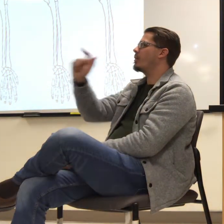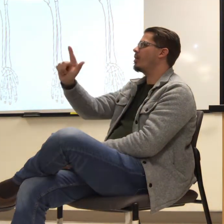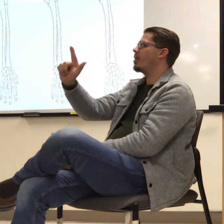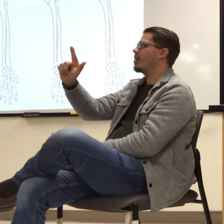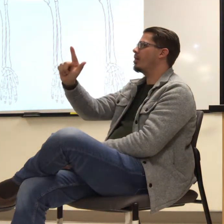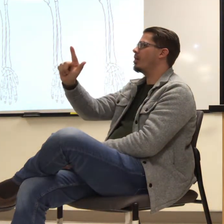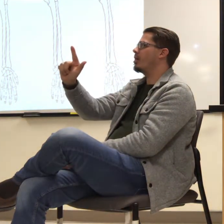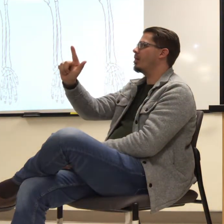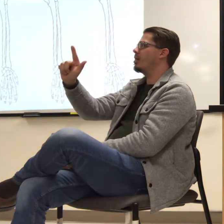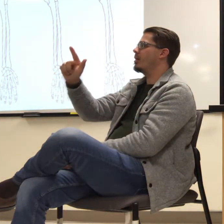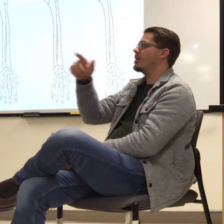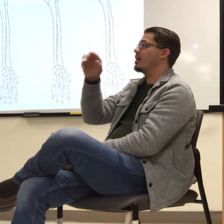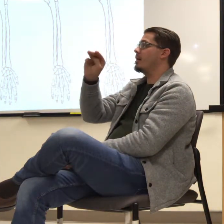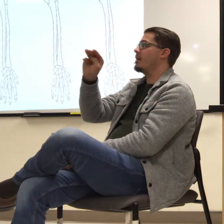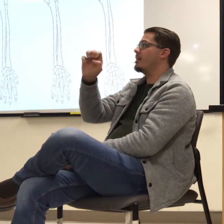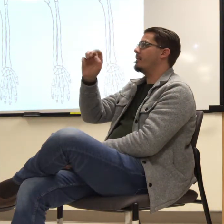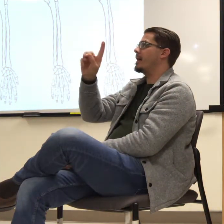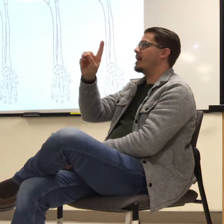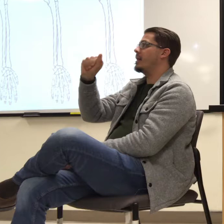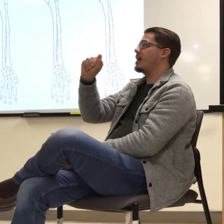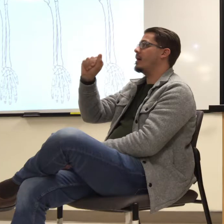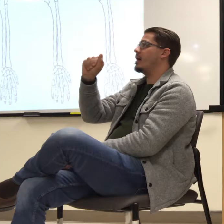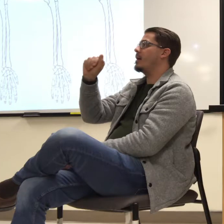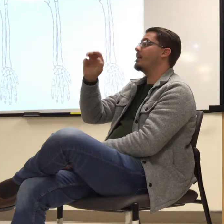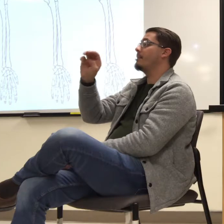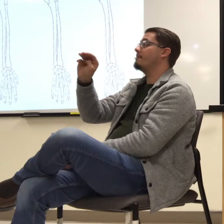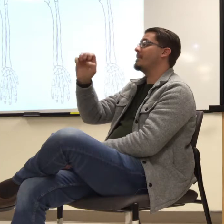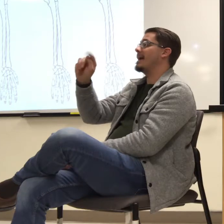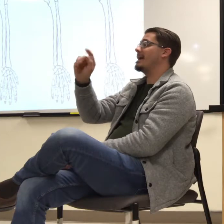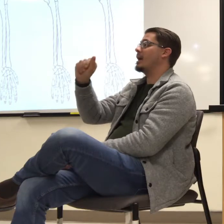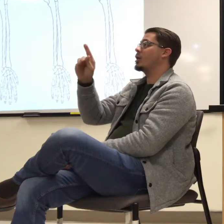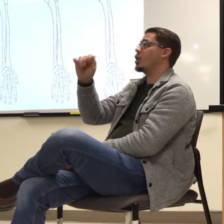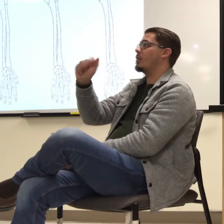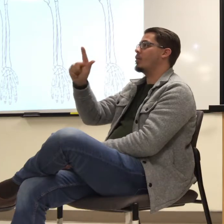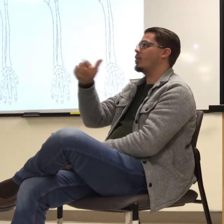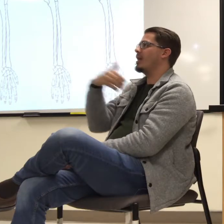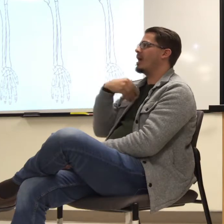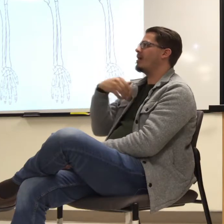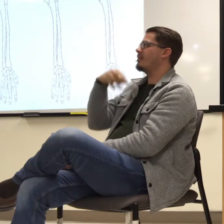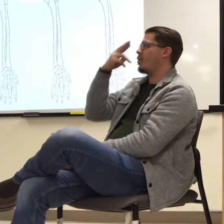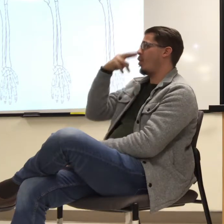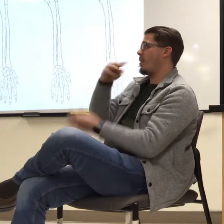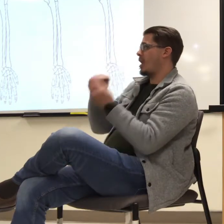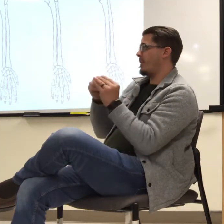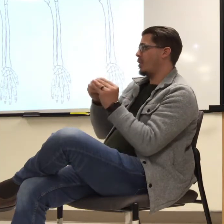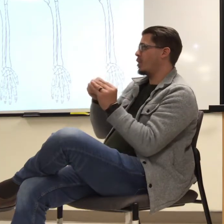so because metacarpals and digits both have the Roman numerals, you should specify.